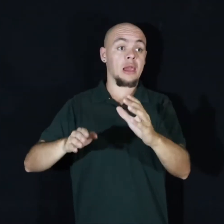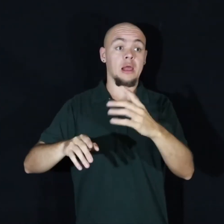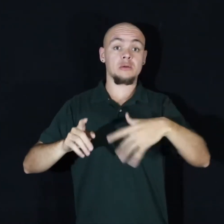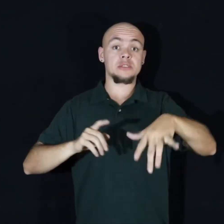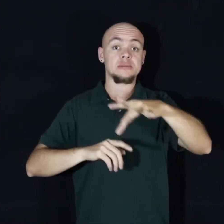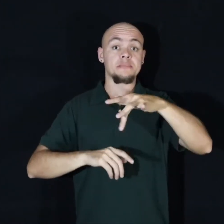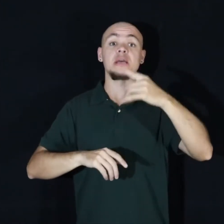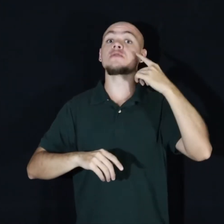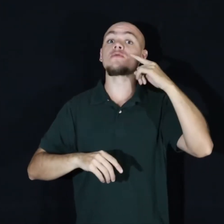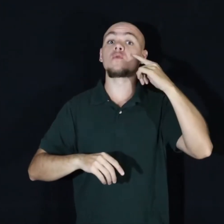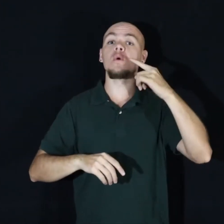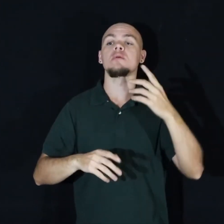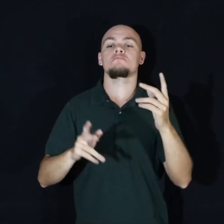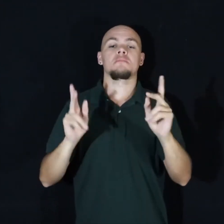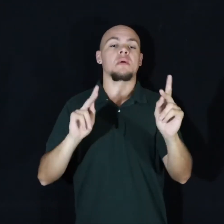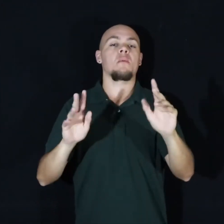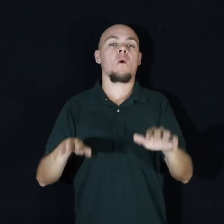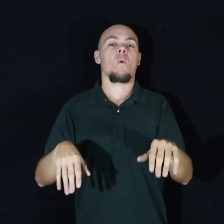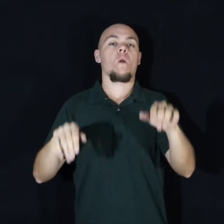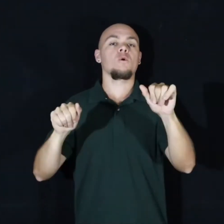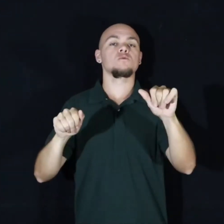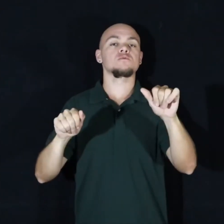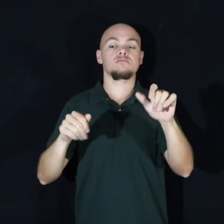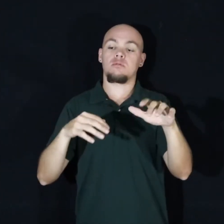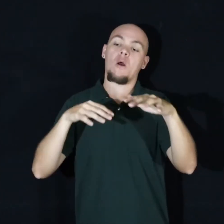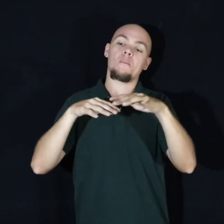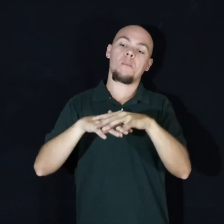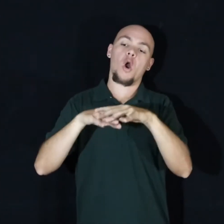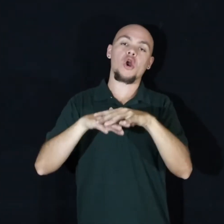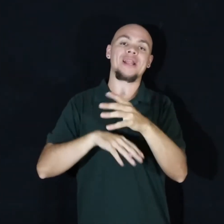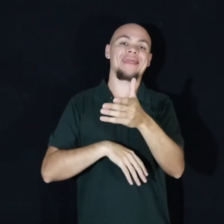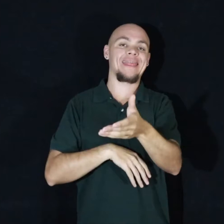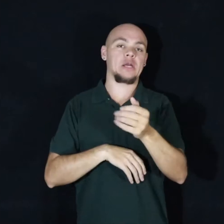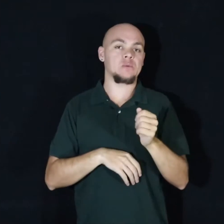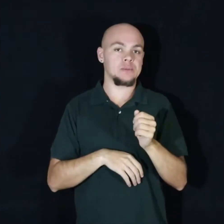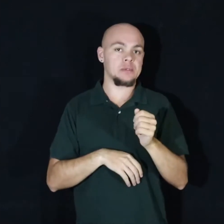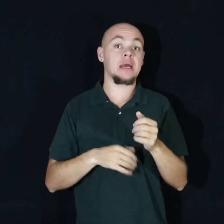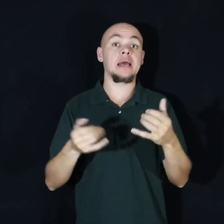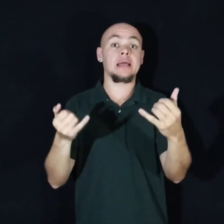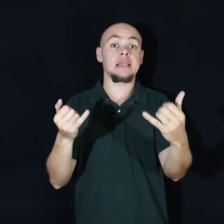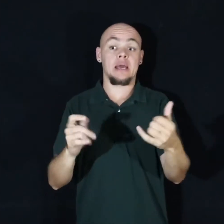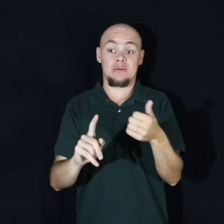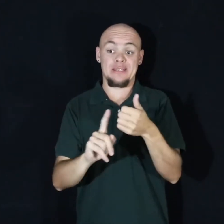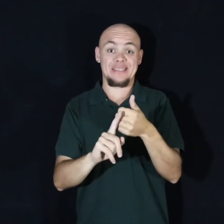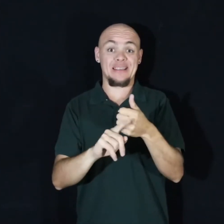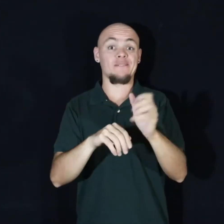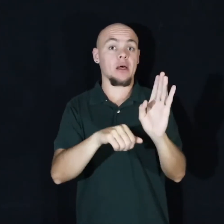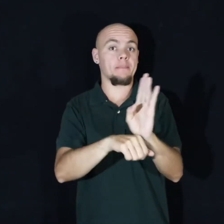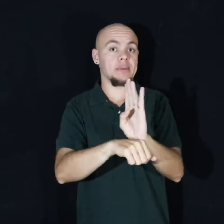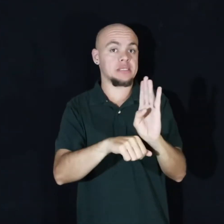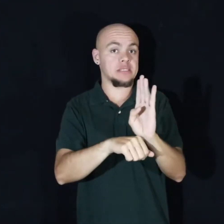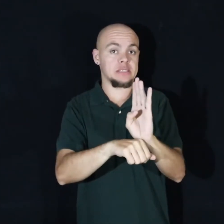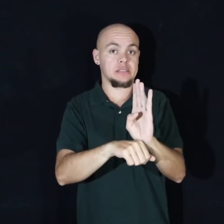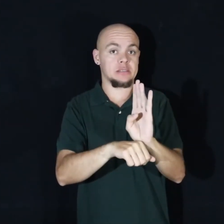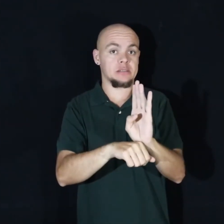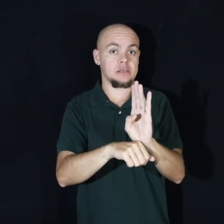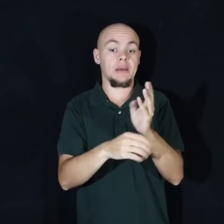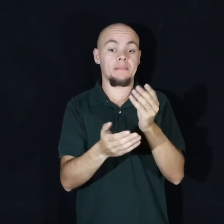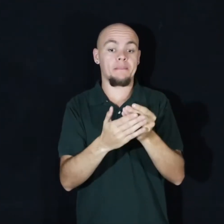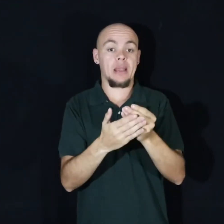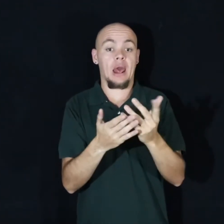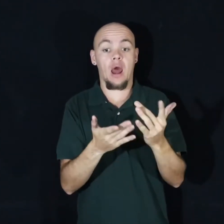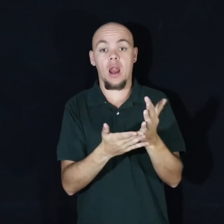example, church is renting out, say, a space because somebody wants to hold just a party there. That makes it now